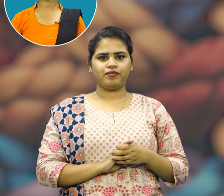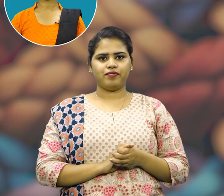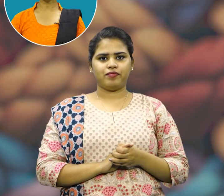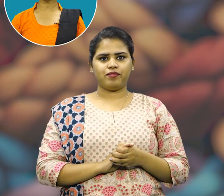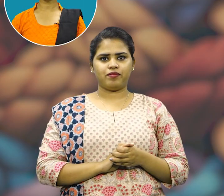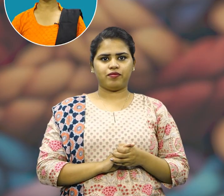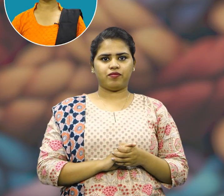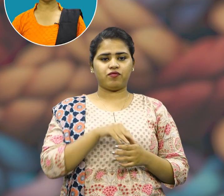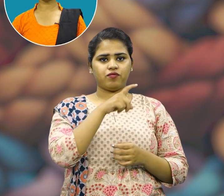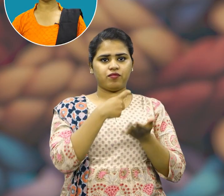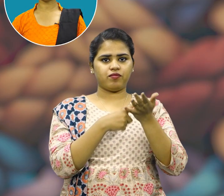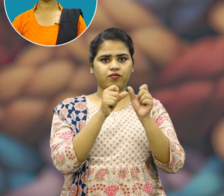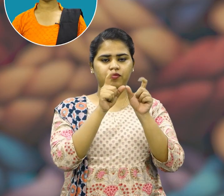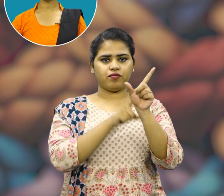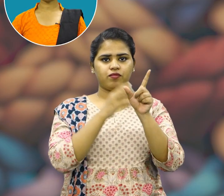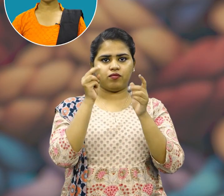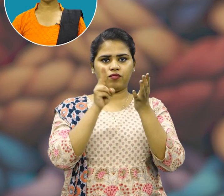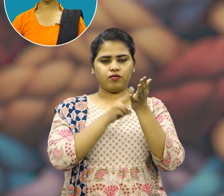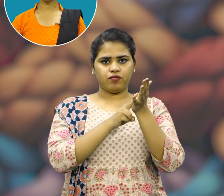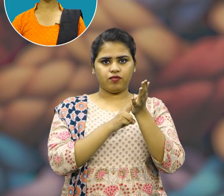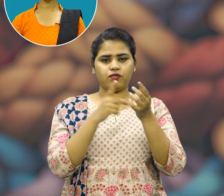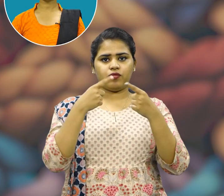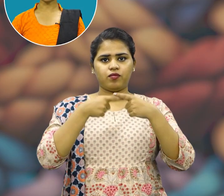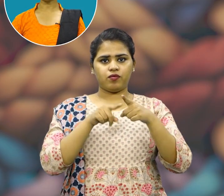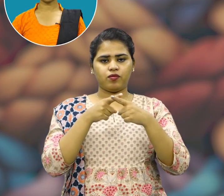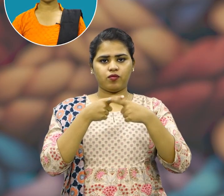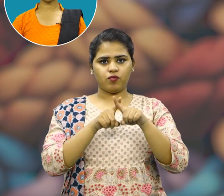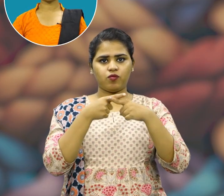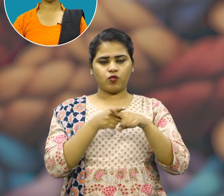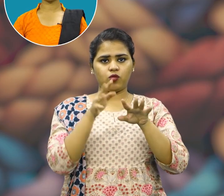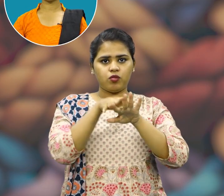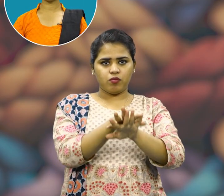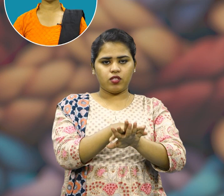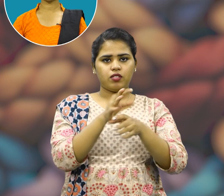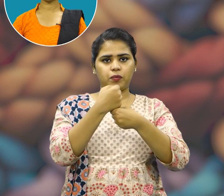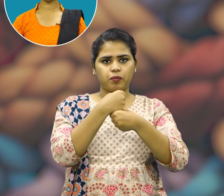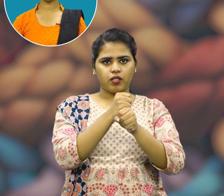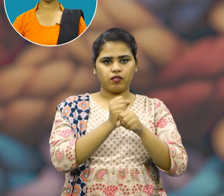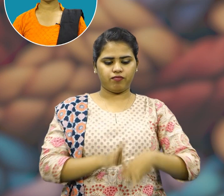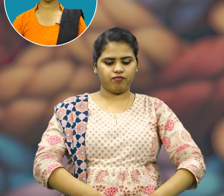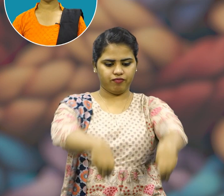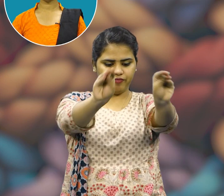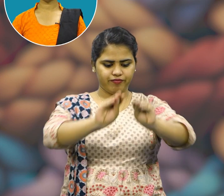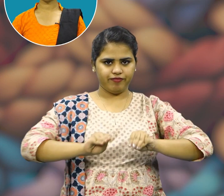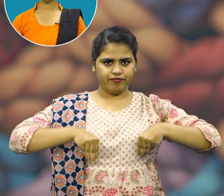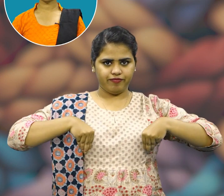It is mixed with wool in making of carpets.